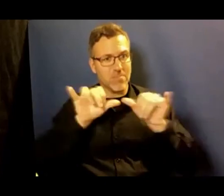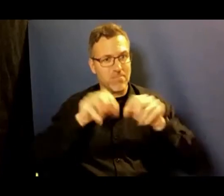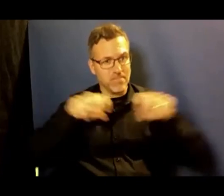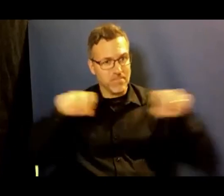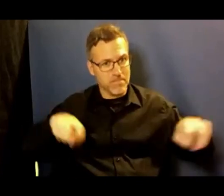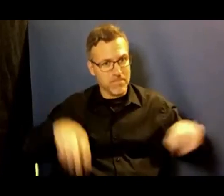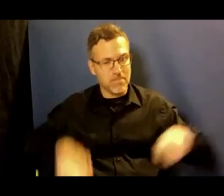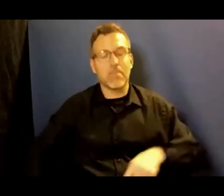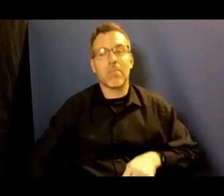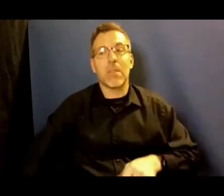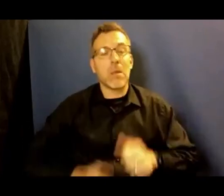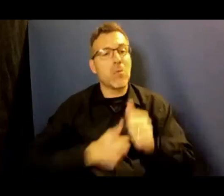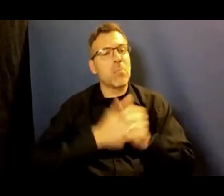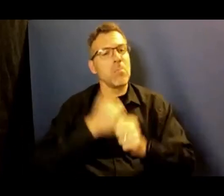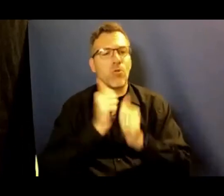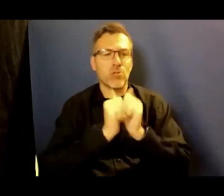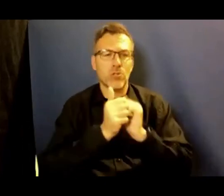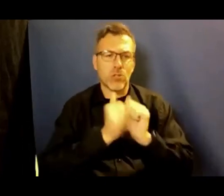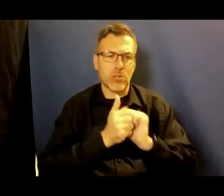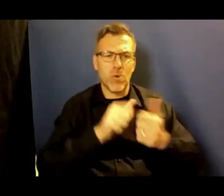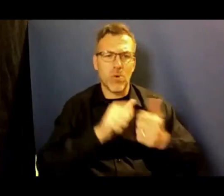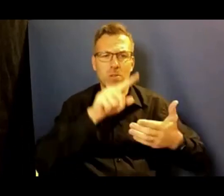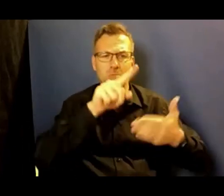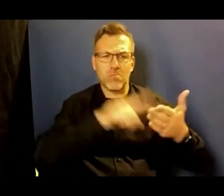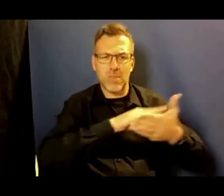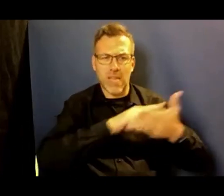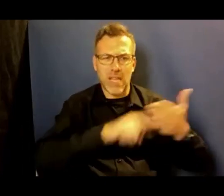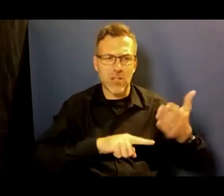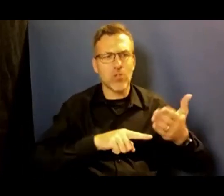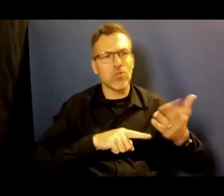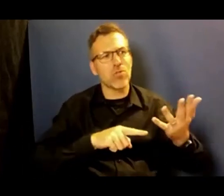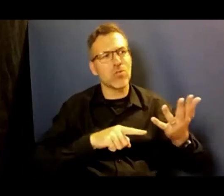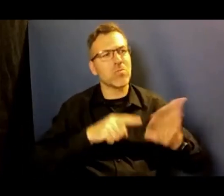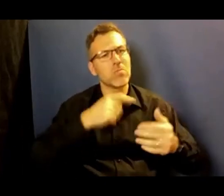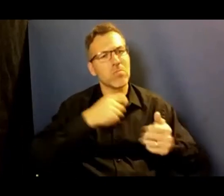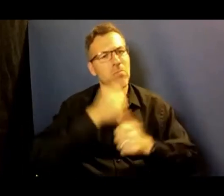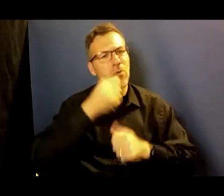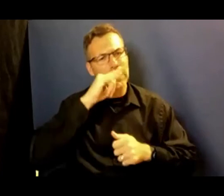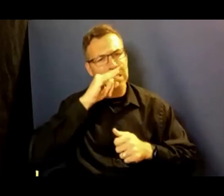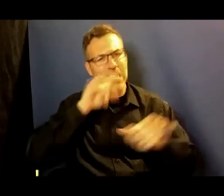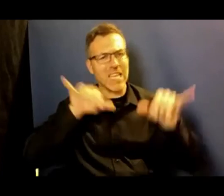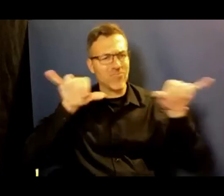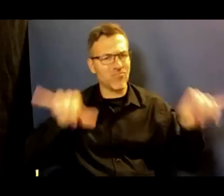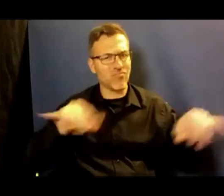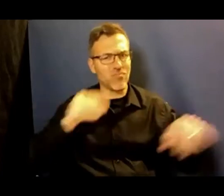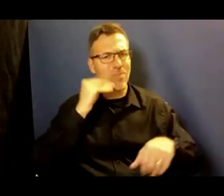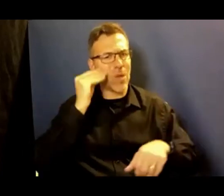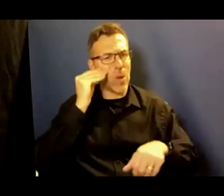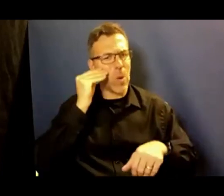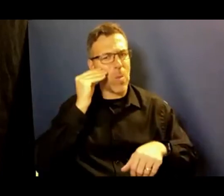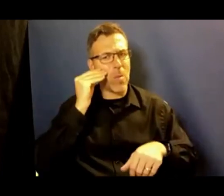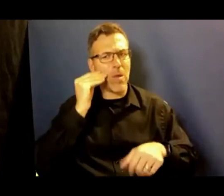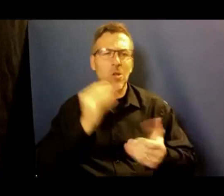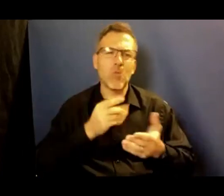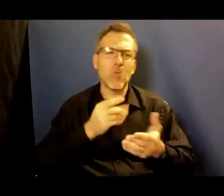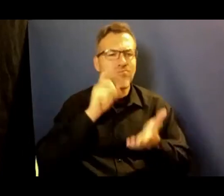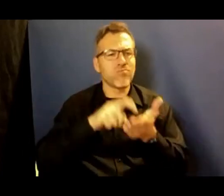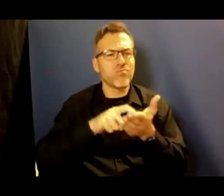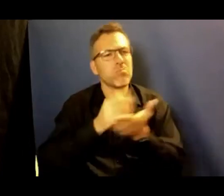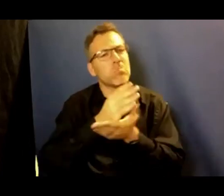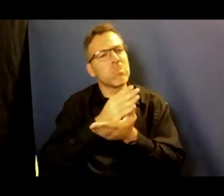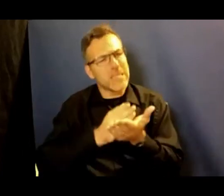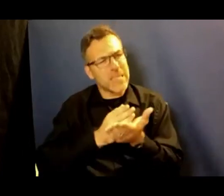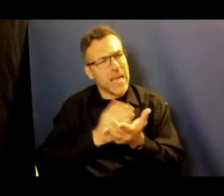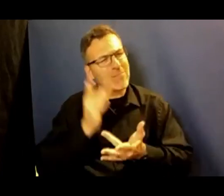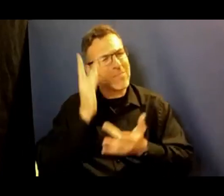were canceled. Kids were kind of home and sheltered. So we saw some disease in kids,